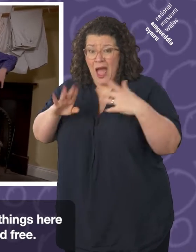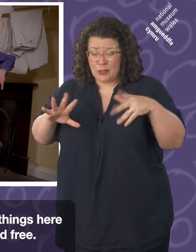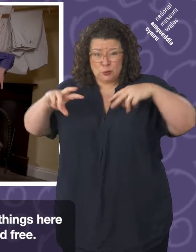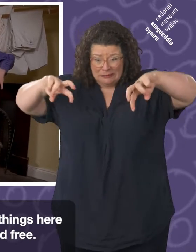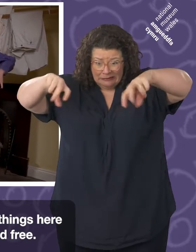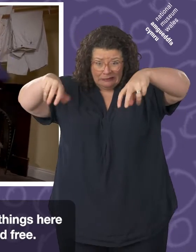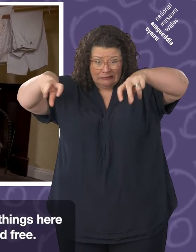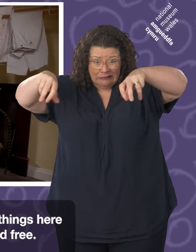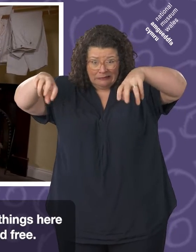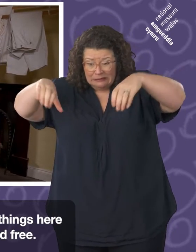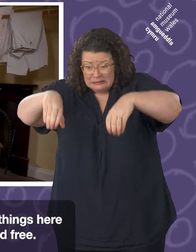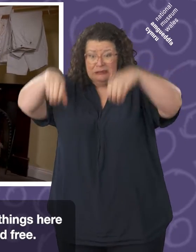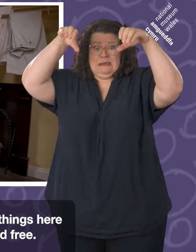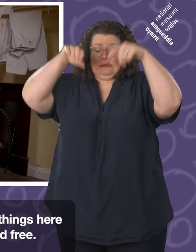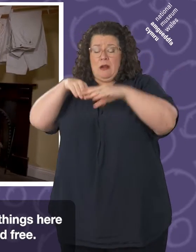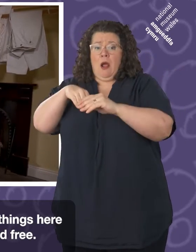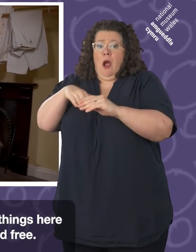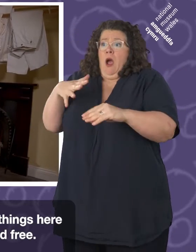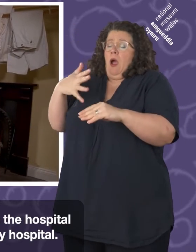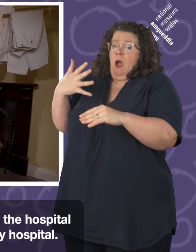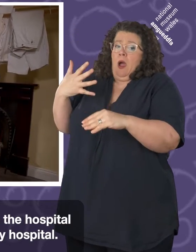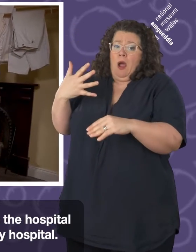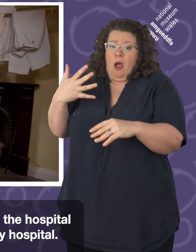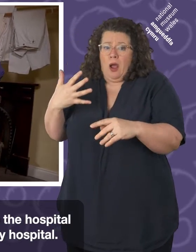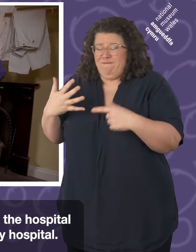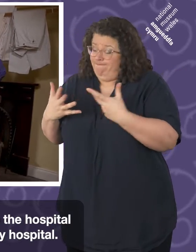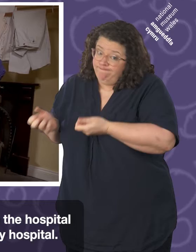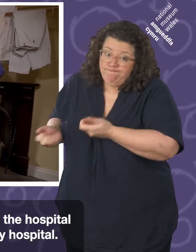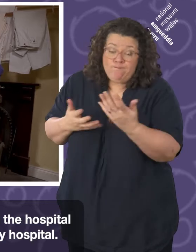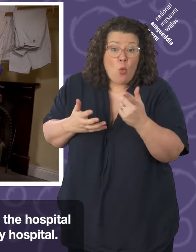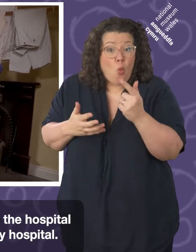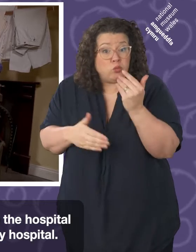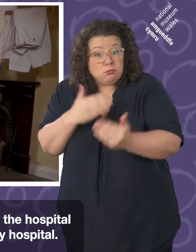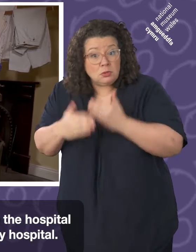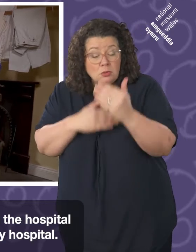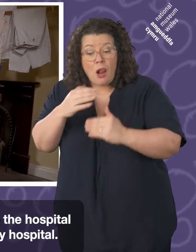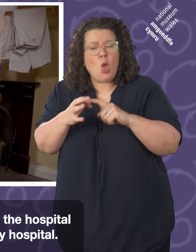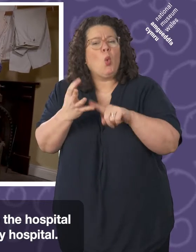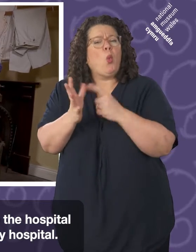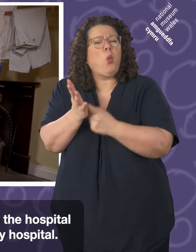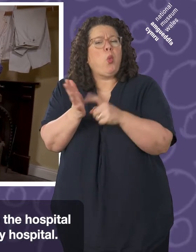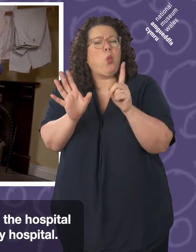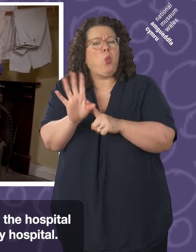to open these things here and get her hand free, and then I took her to the hospital